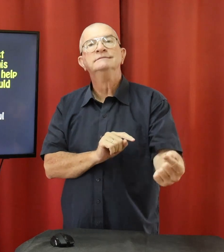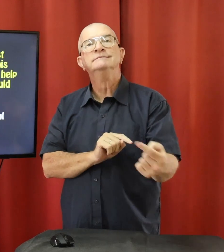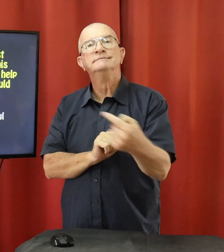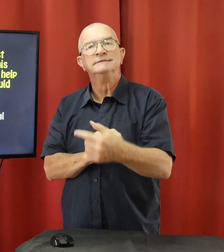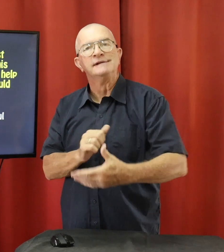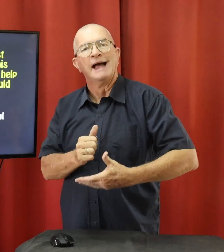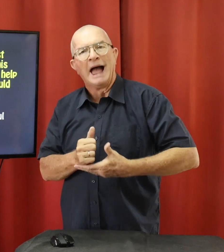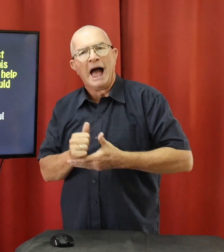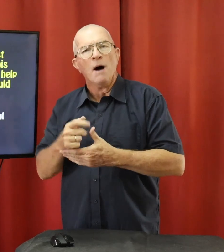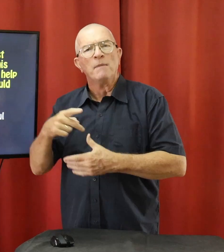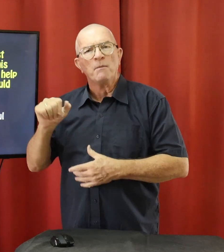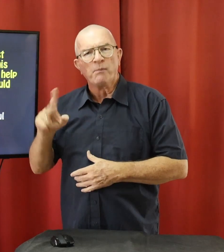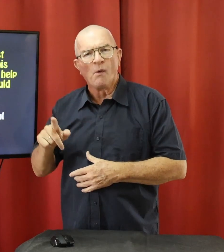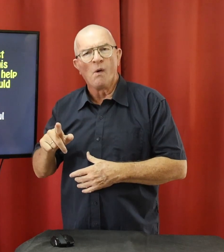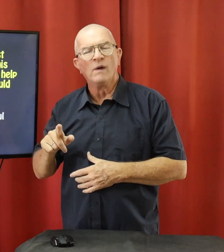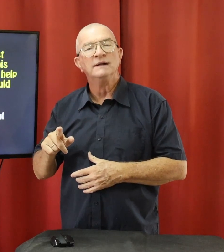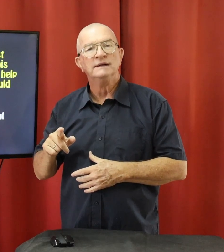So Epaphroditus helped Paul